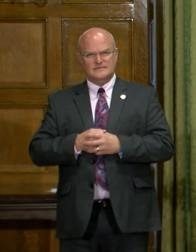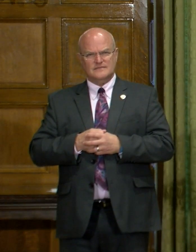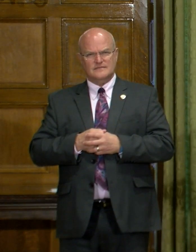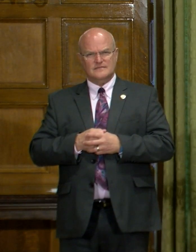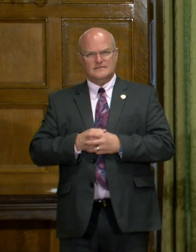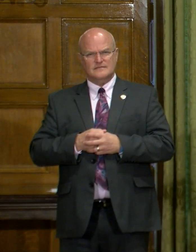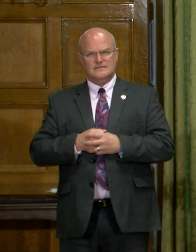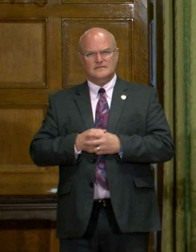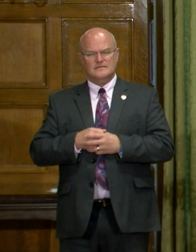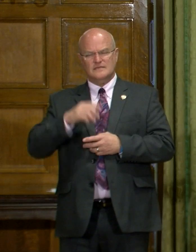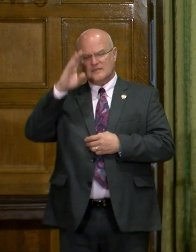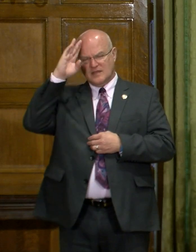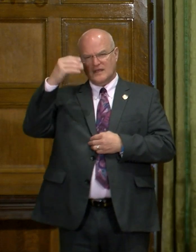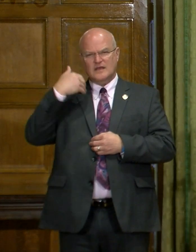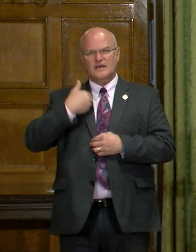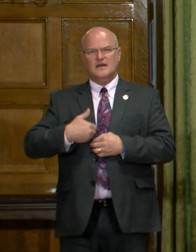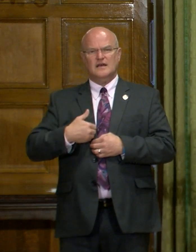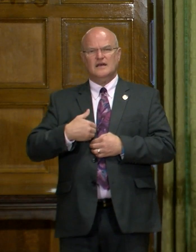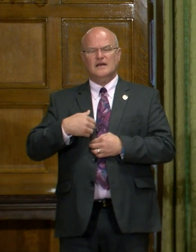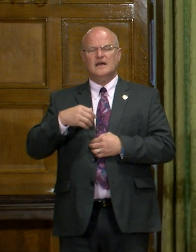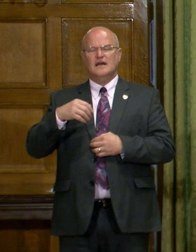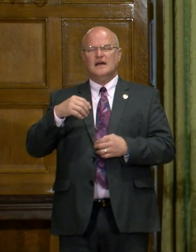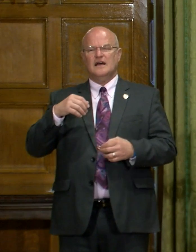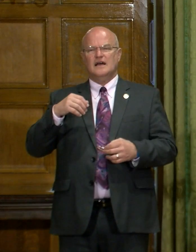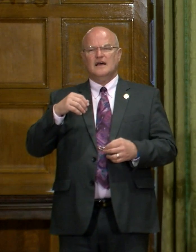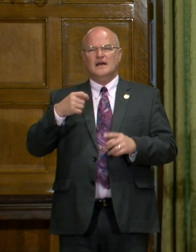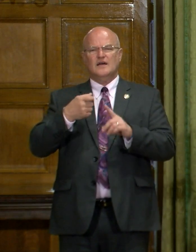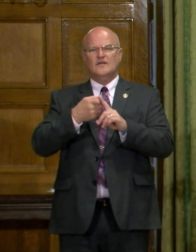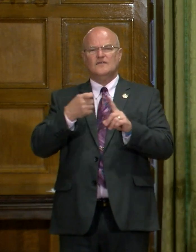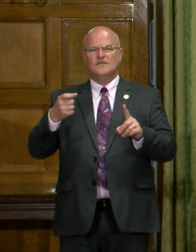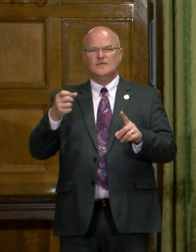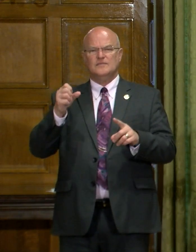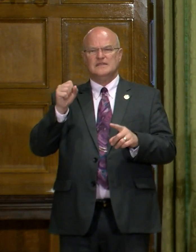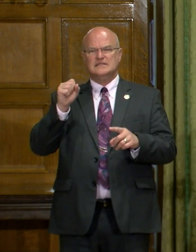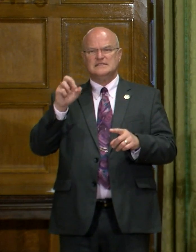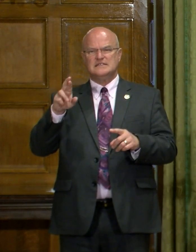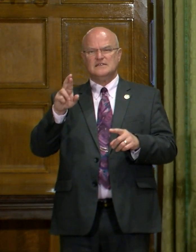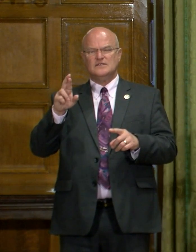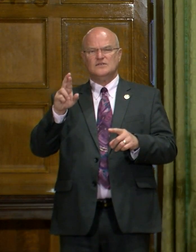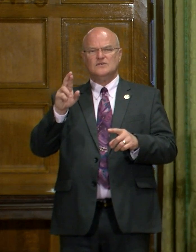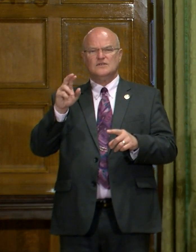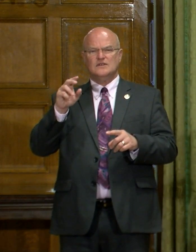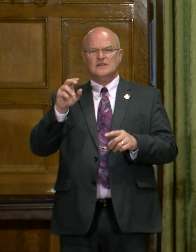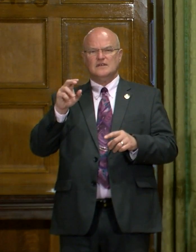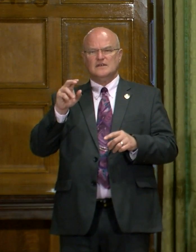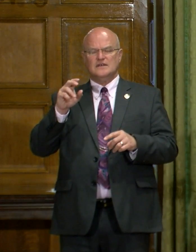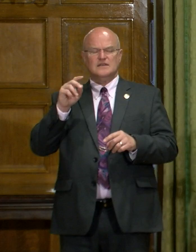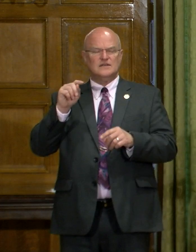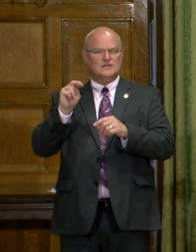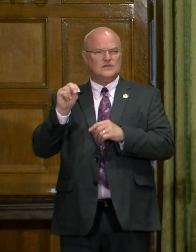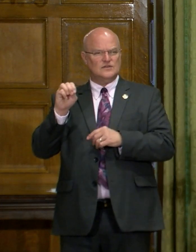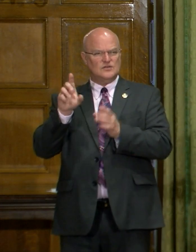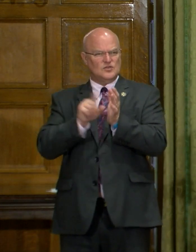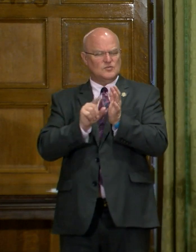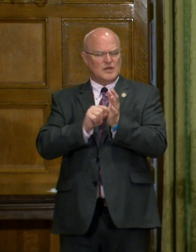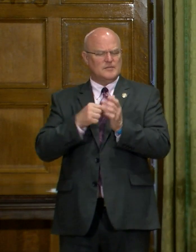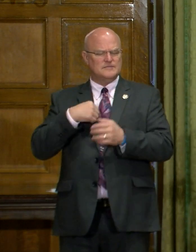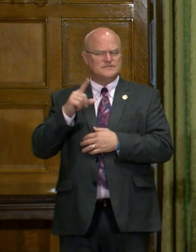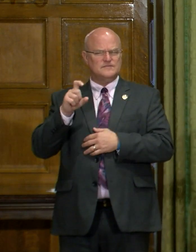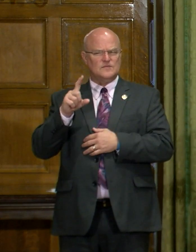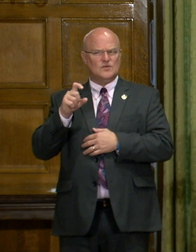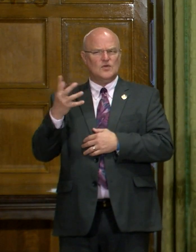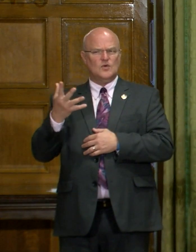Yes, Governor. Hi. My name is Naum Dominguez from the Opinion newspaper, New York. And I have two